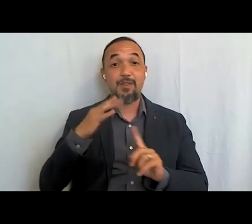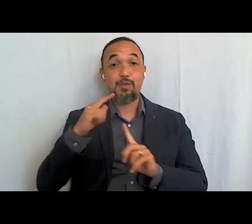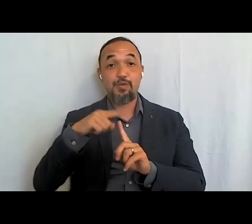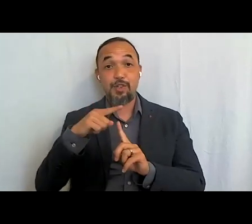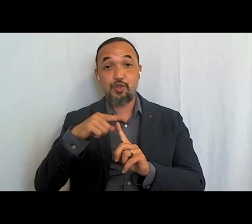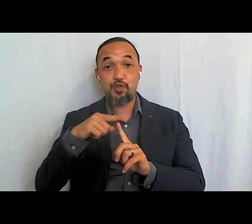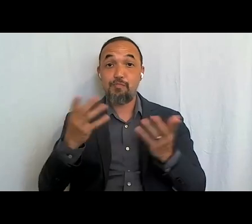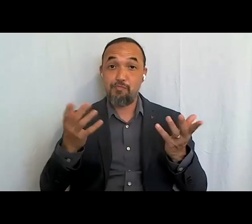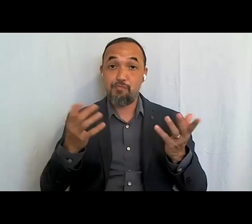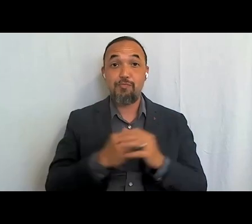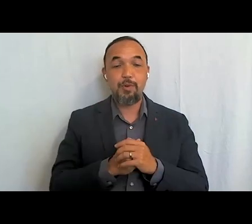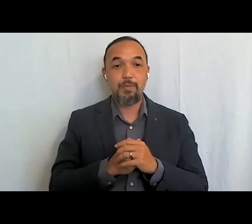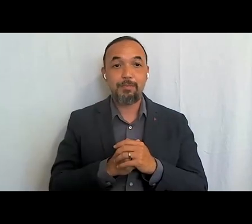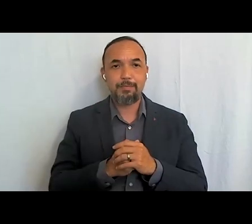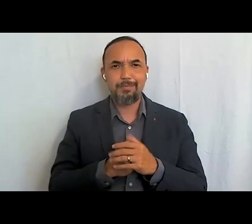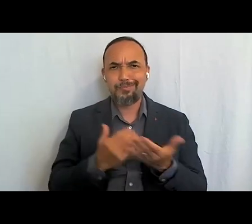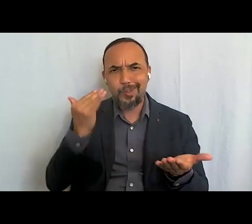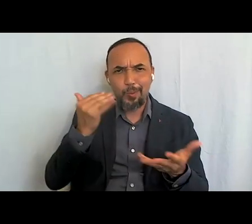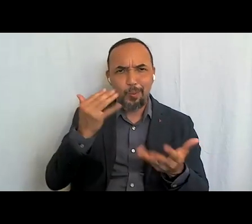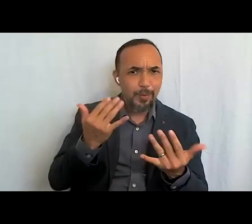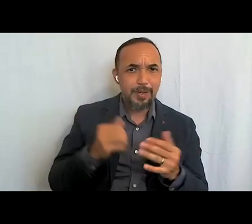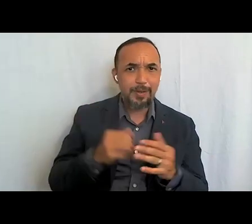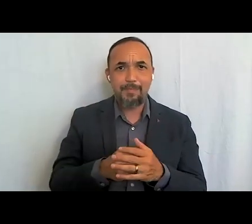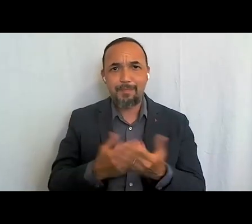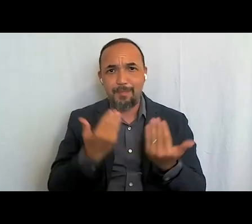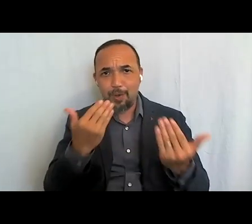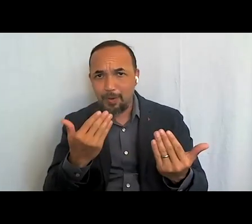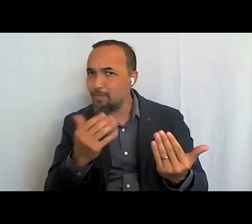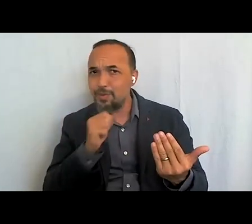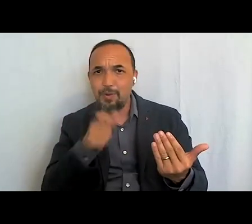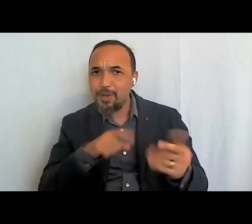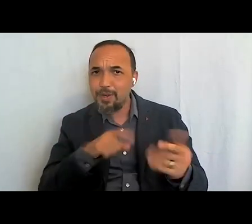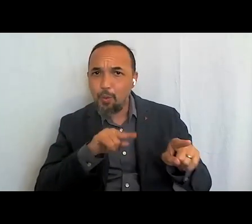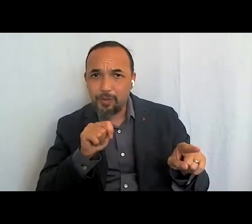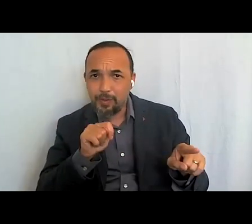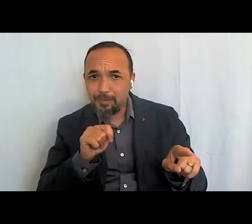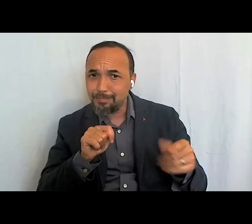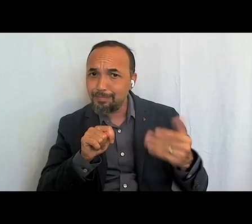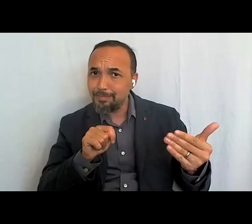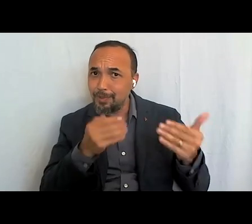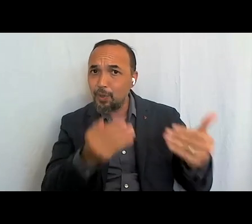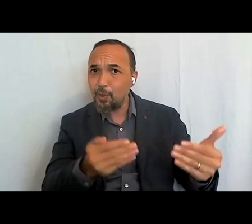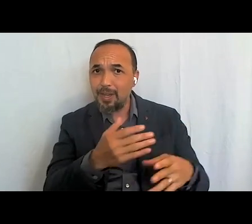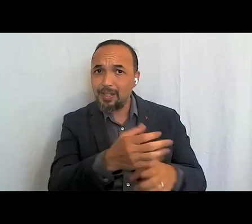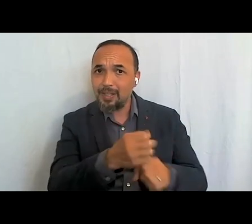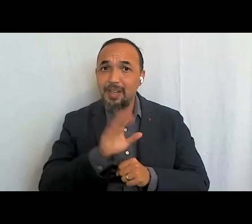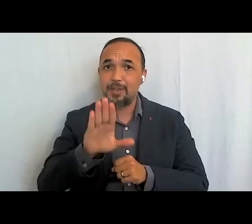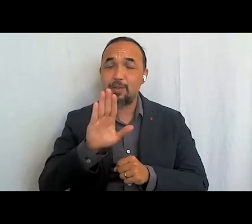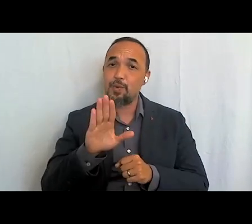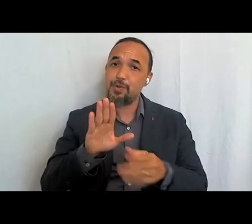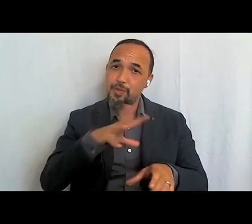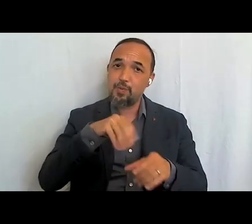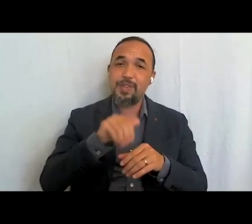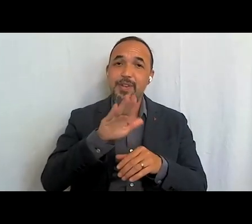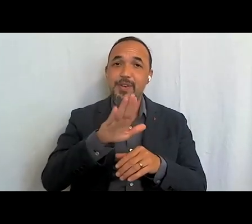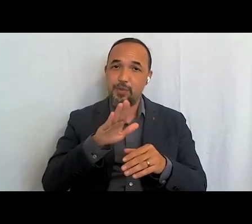tier. So why wait to order that? You can now get it. So you'll be able to order yours as part of your top tier.